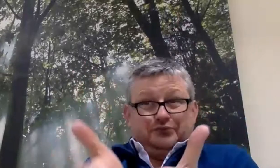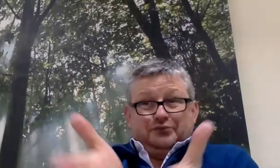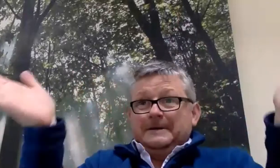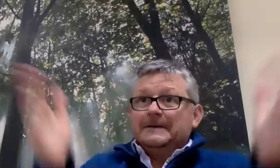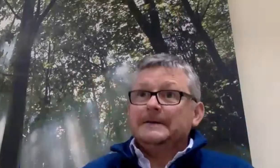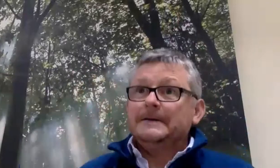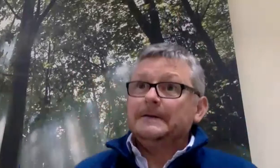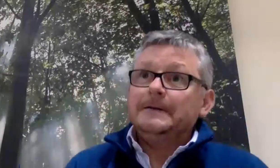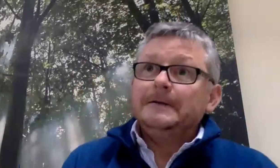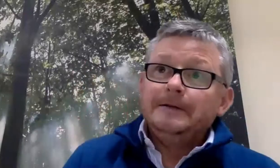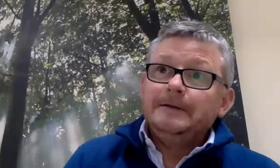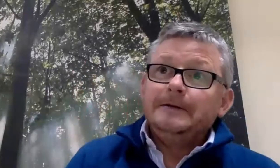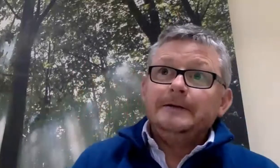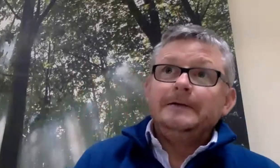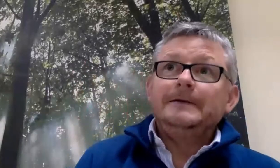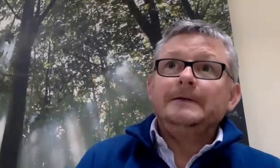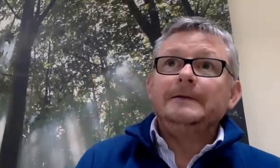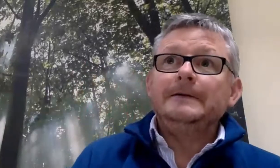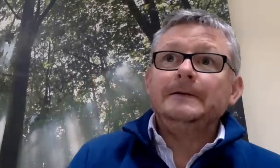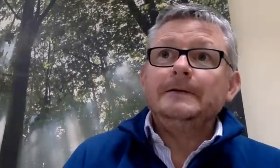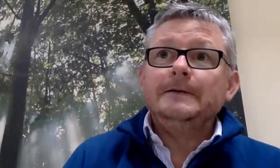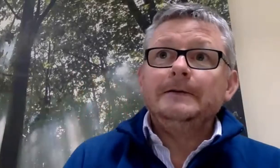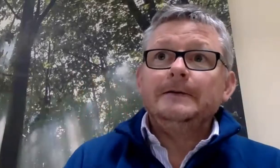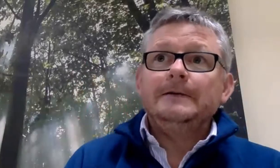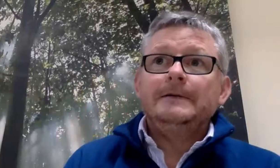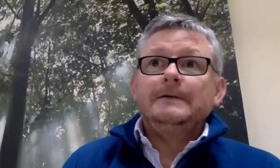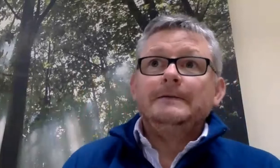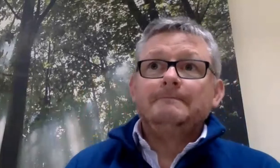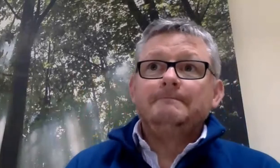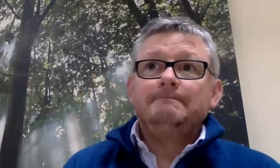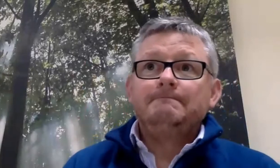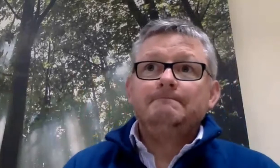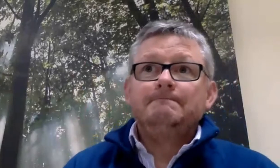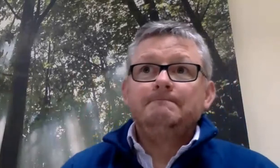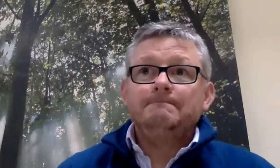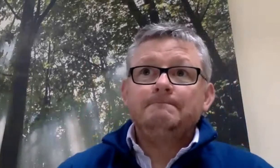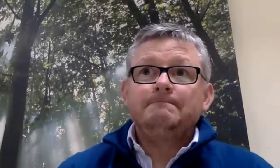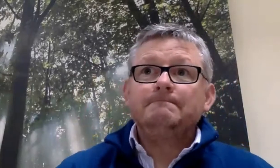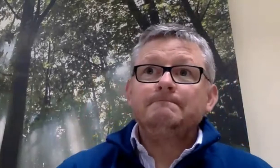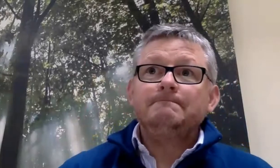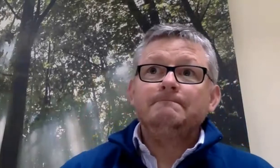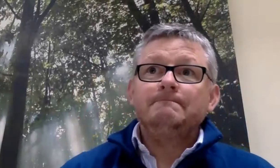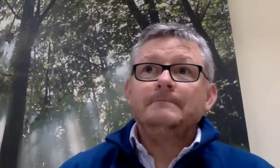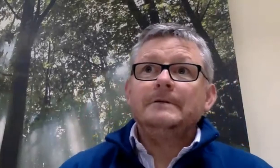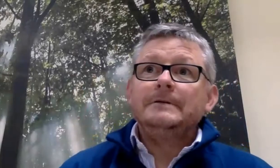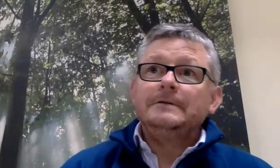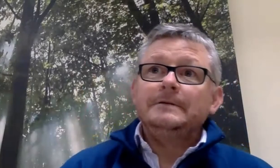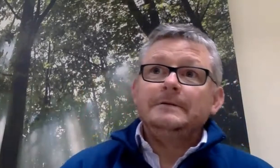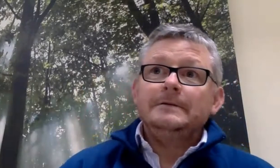So the range of work that we've done in terms of making broadcast media or creating visual media for people is